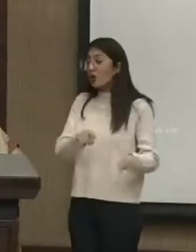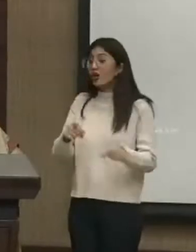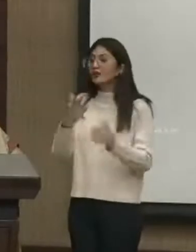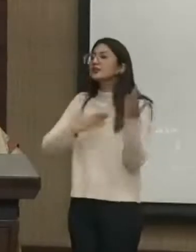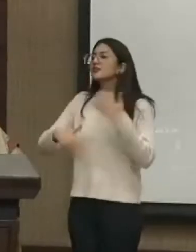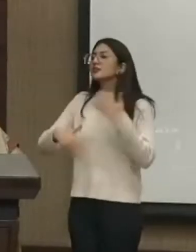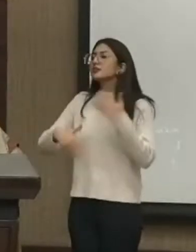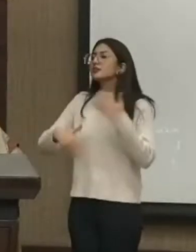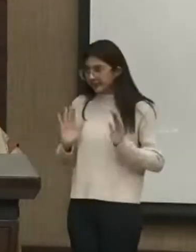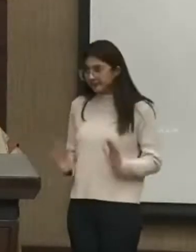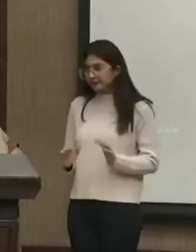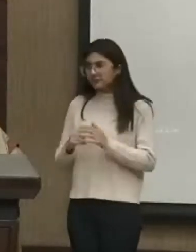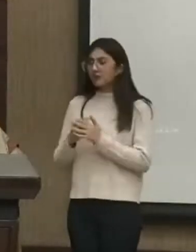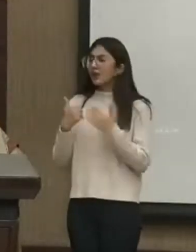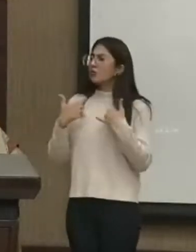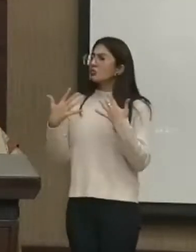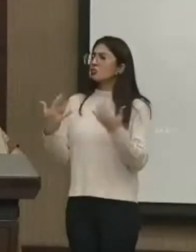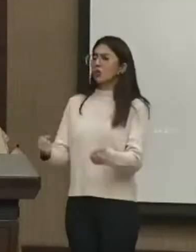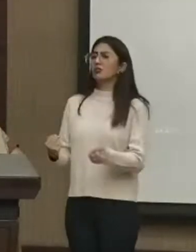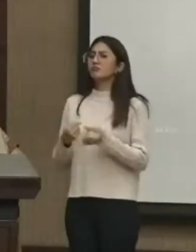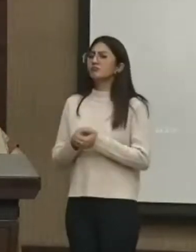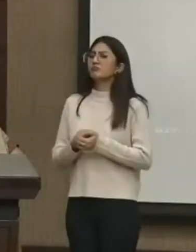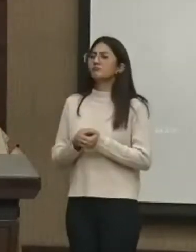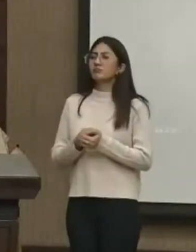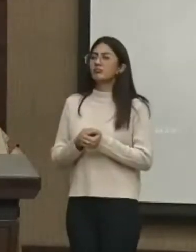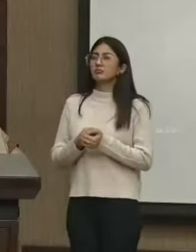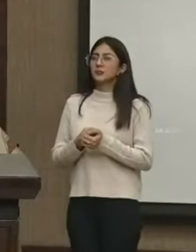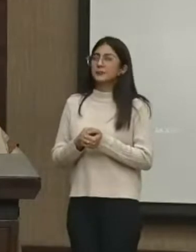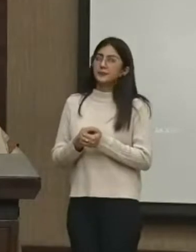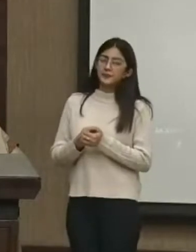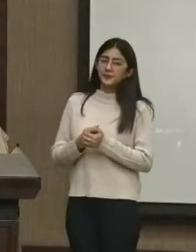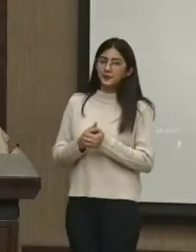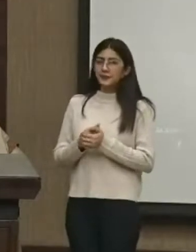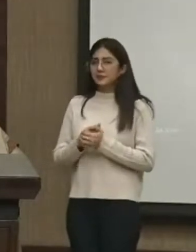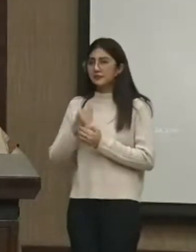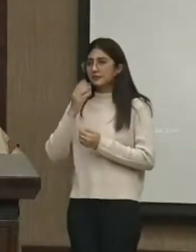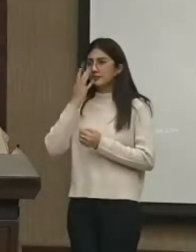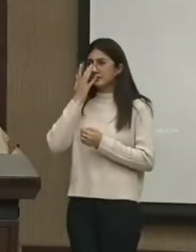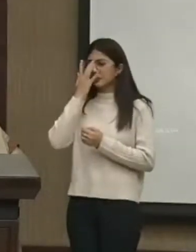in the mainstream. And I would like to kind of